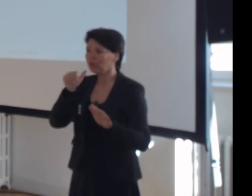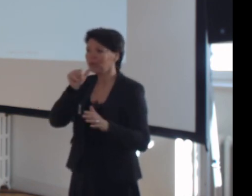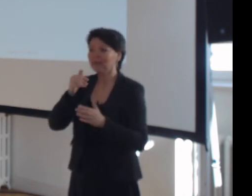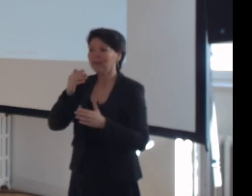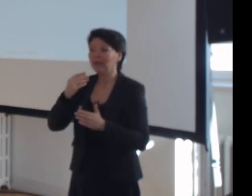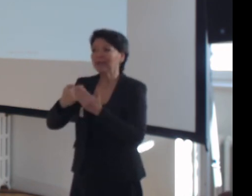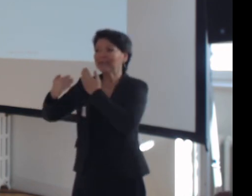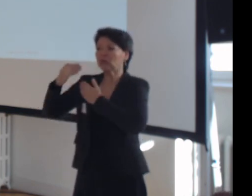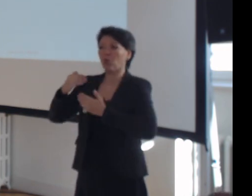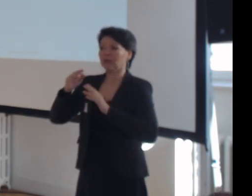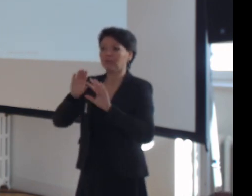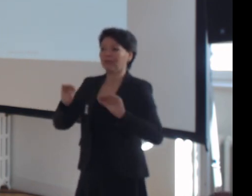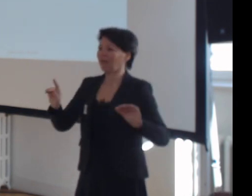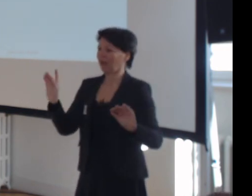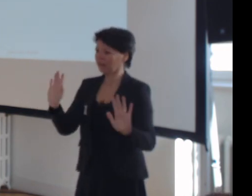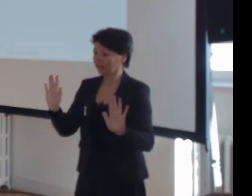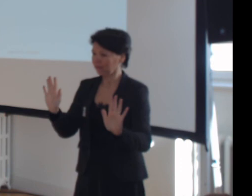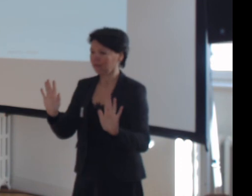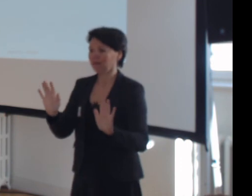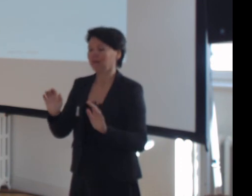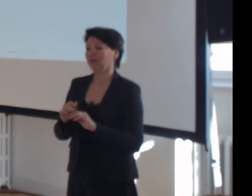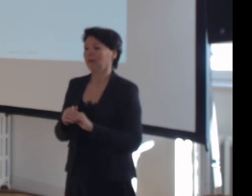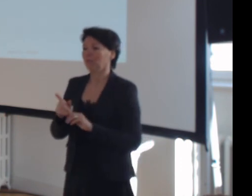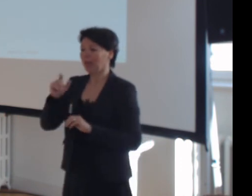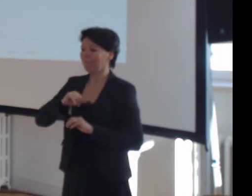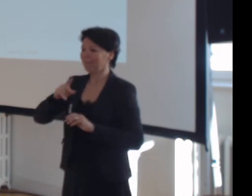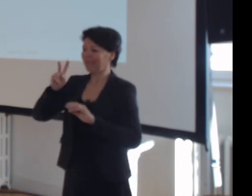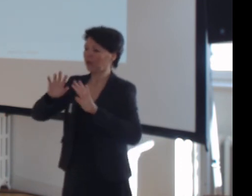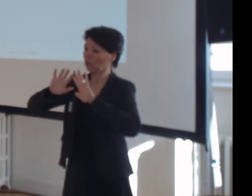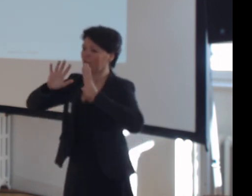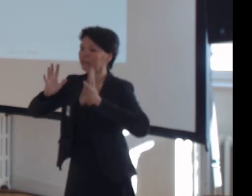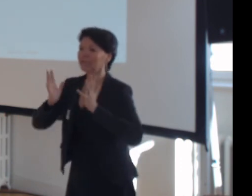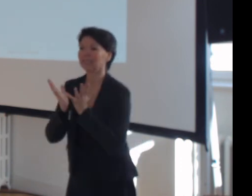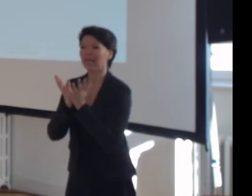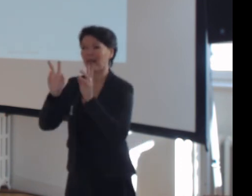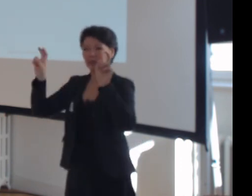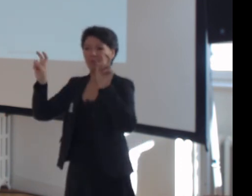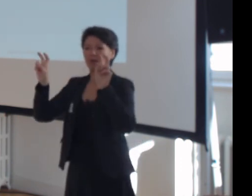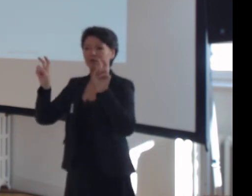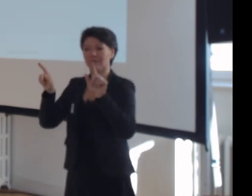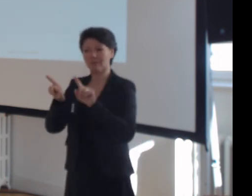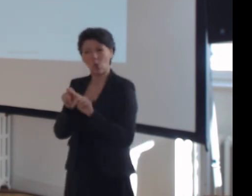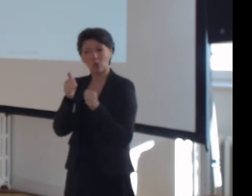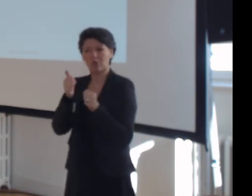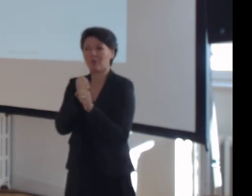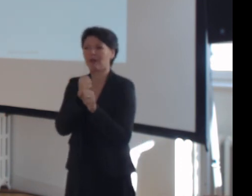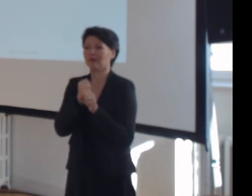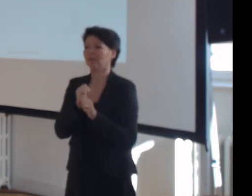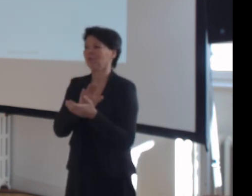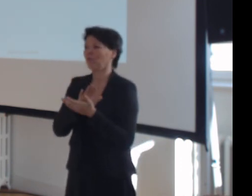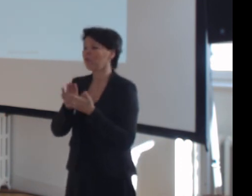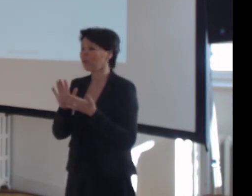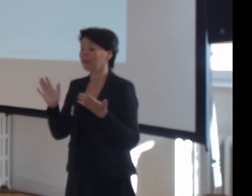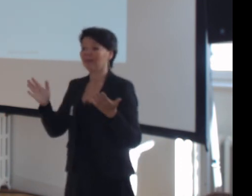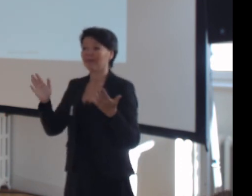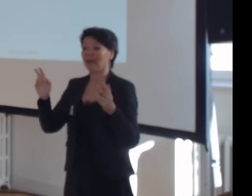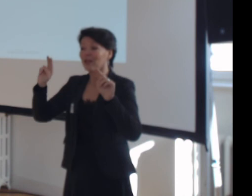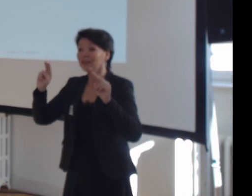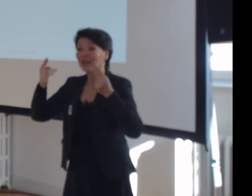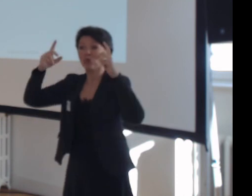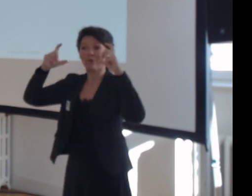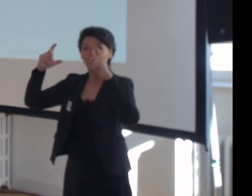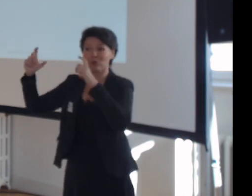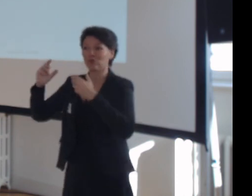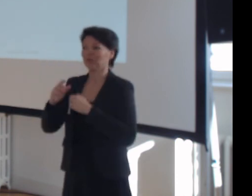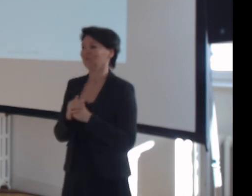material. We found that more universal themes, so to speak, also work very well. For example, footage of nature,